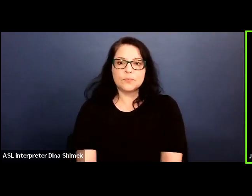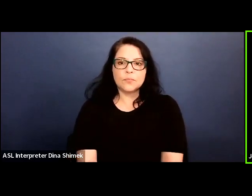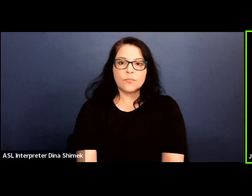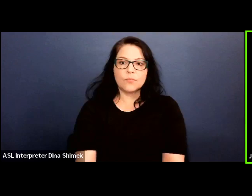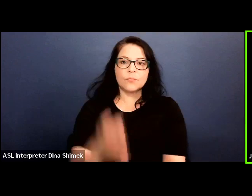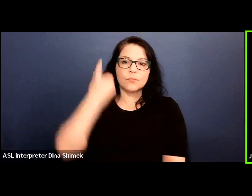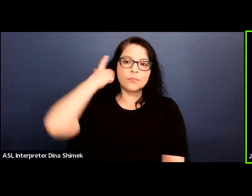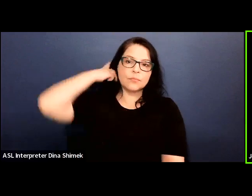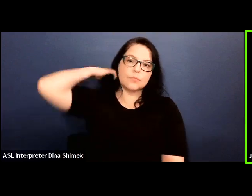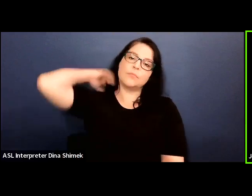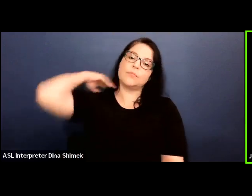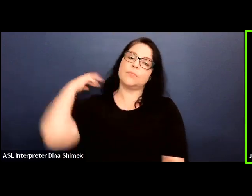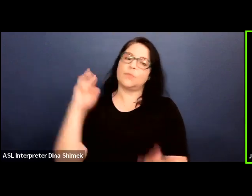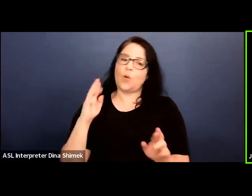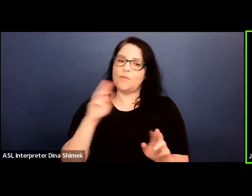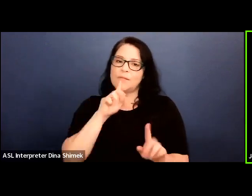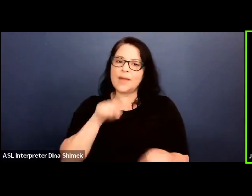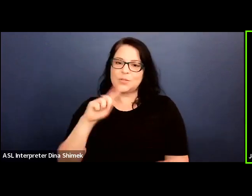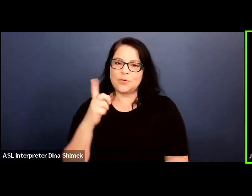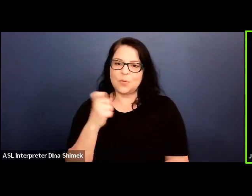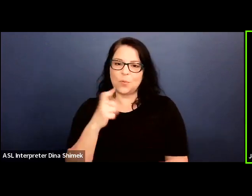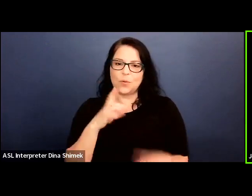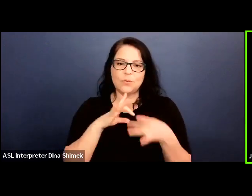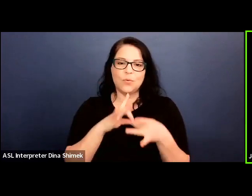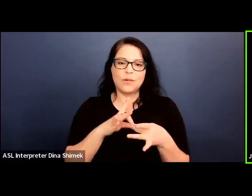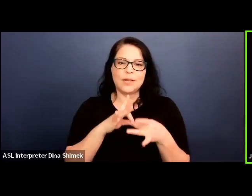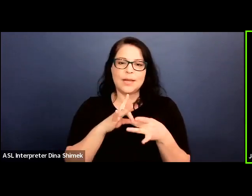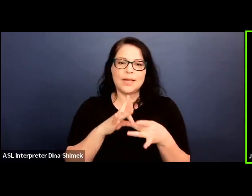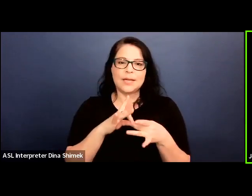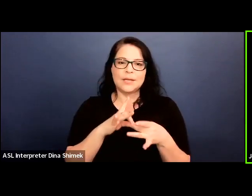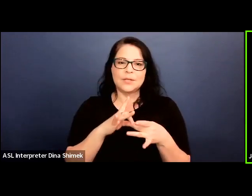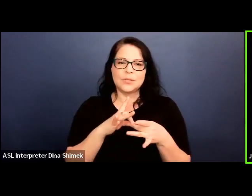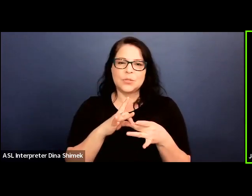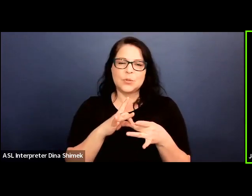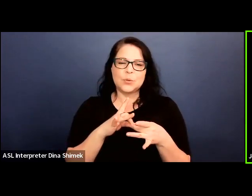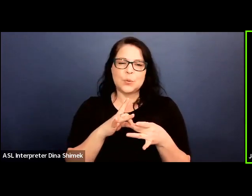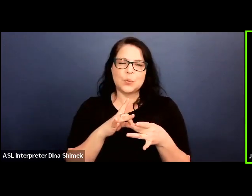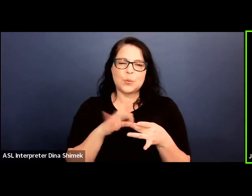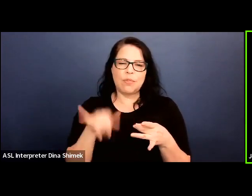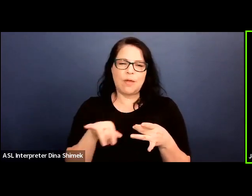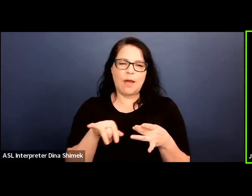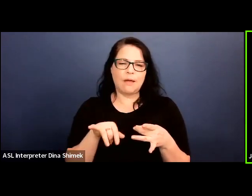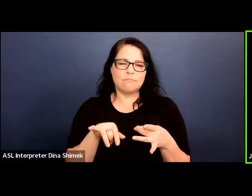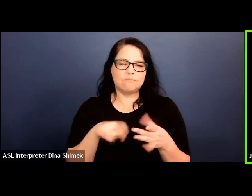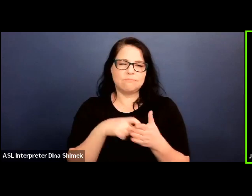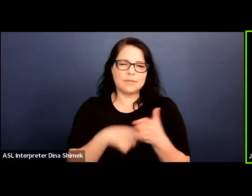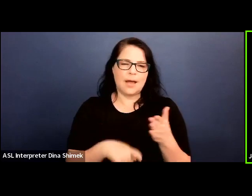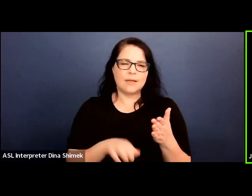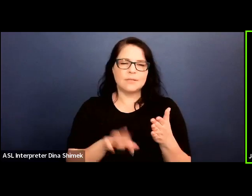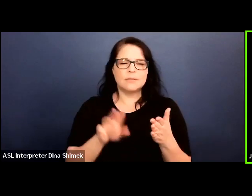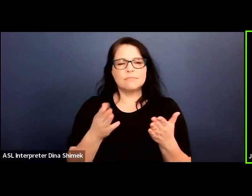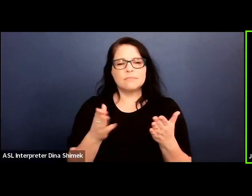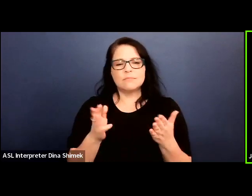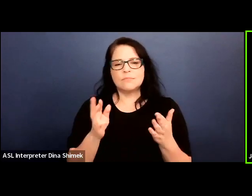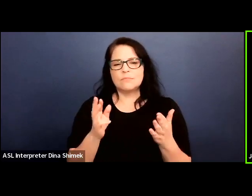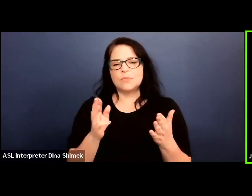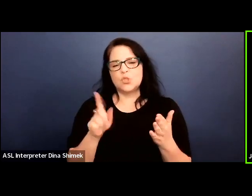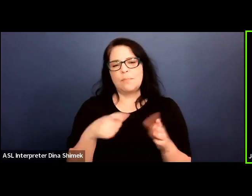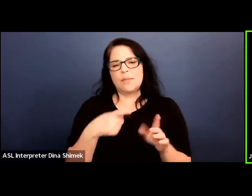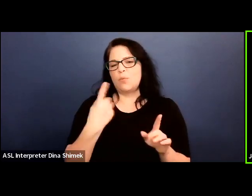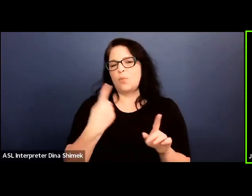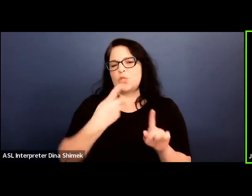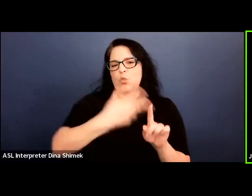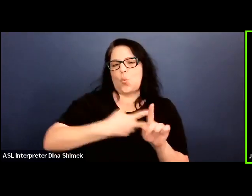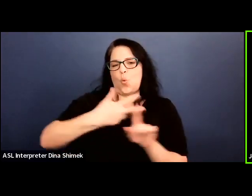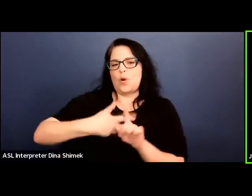So hopefully that answers your question on most likely it's just a quarterly statement they'll need. What can the money be